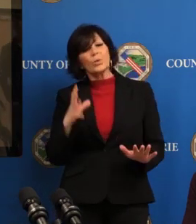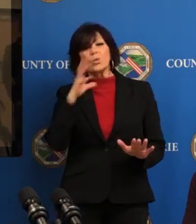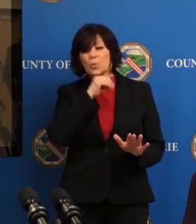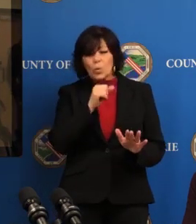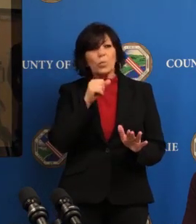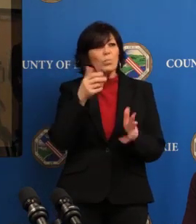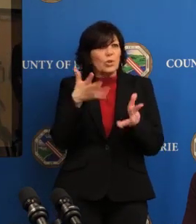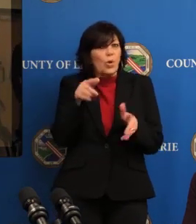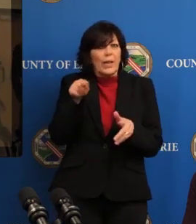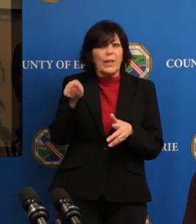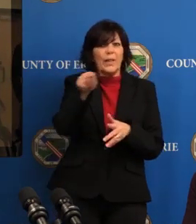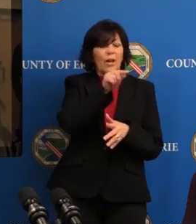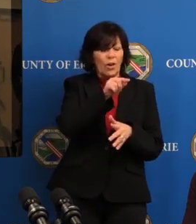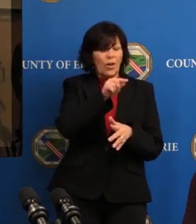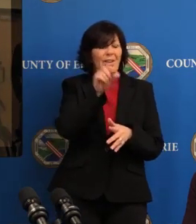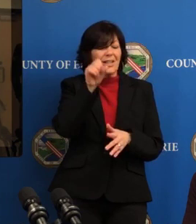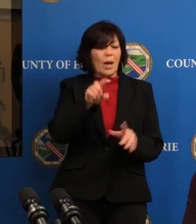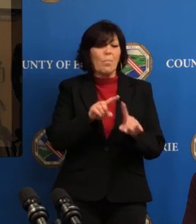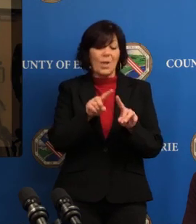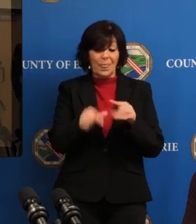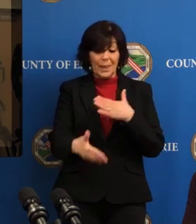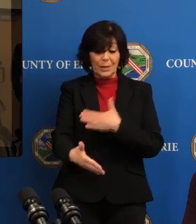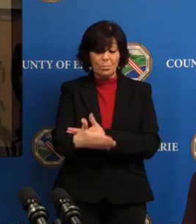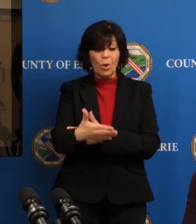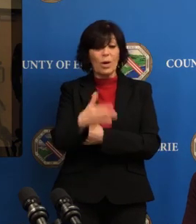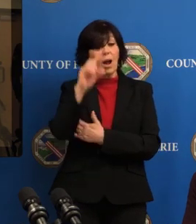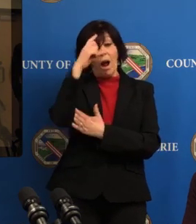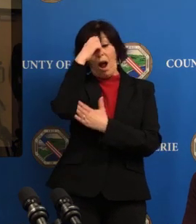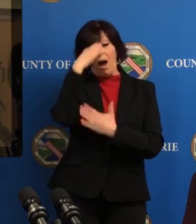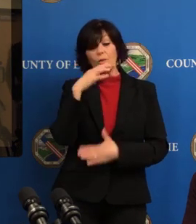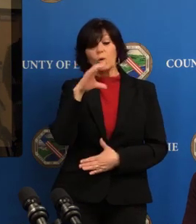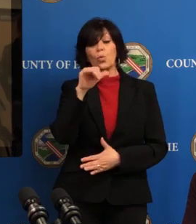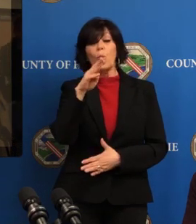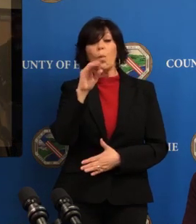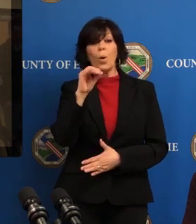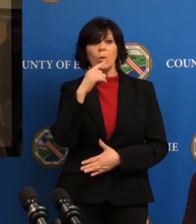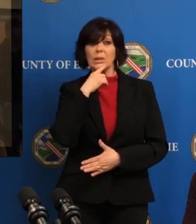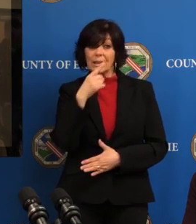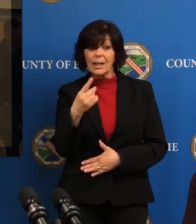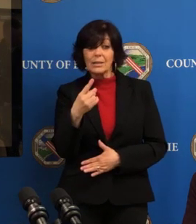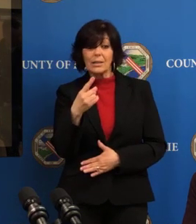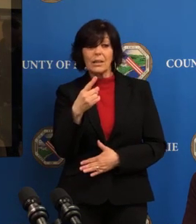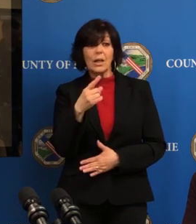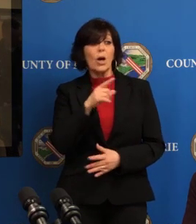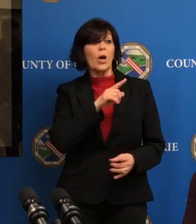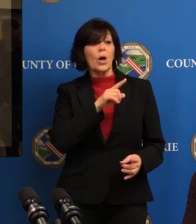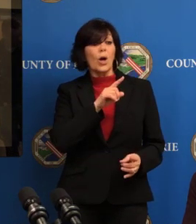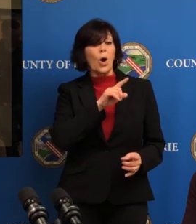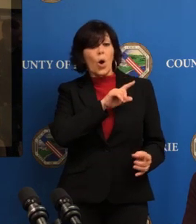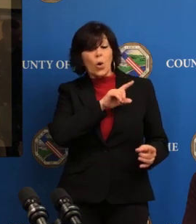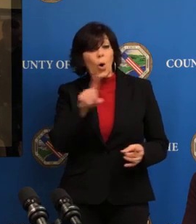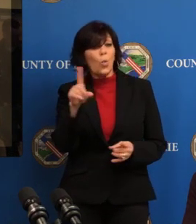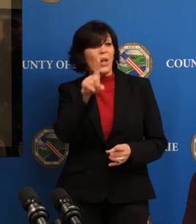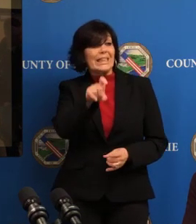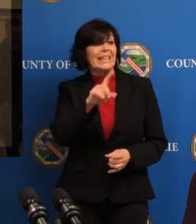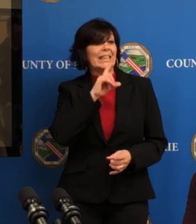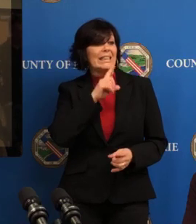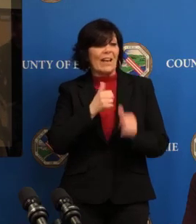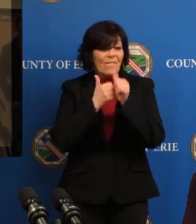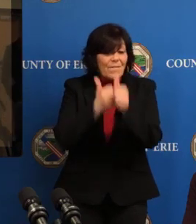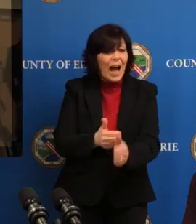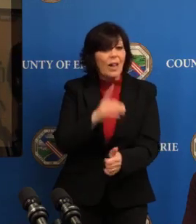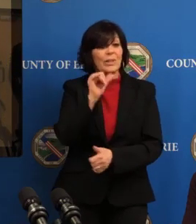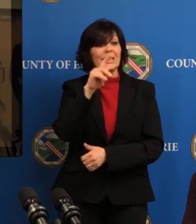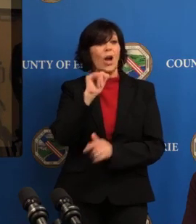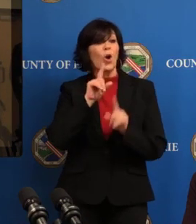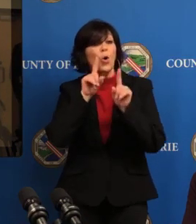our viewers that. But just this morning, Governor Cuomo, he said, you know, direct quote, he said we have to go where the need is, follow the signs, follow the data, go